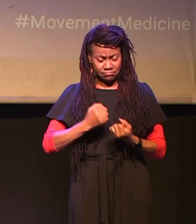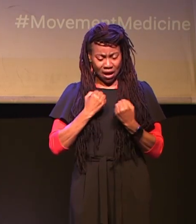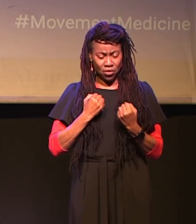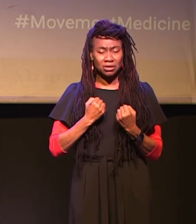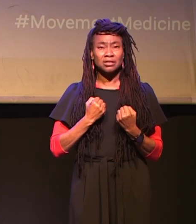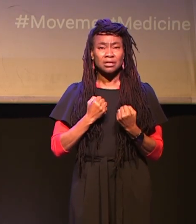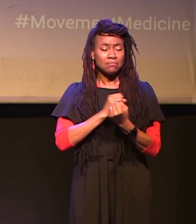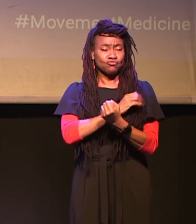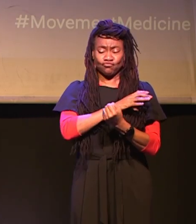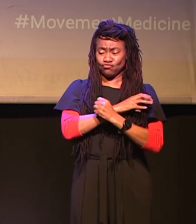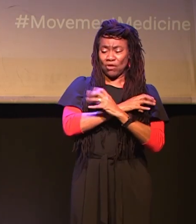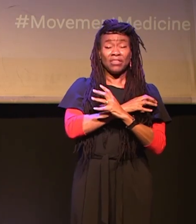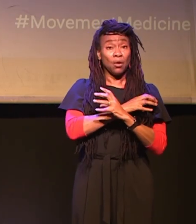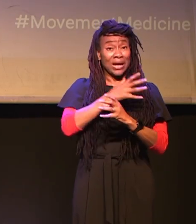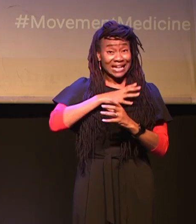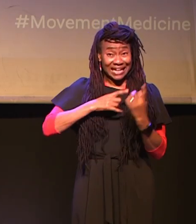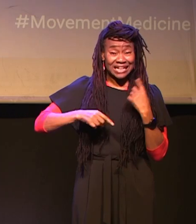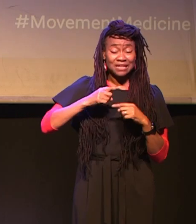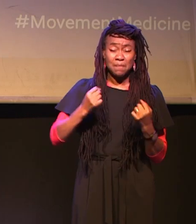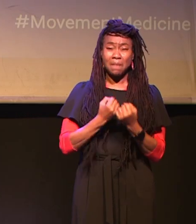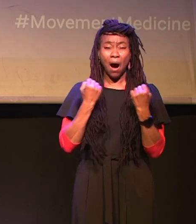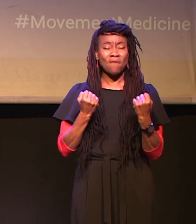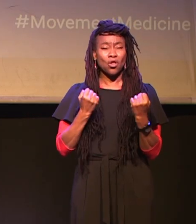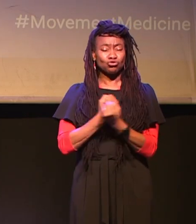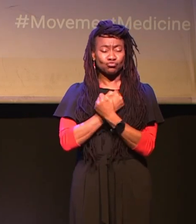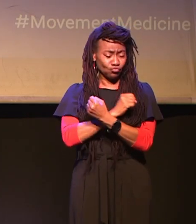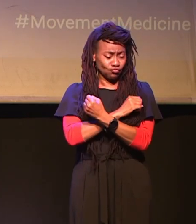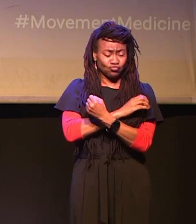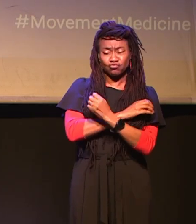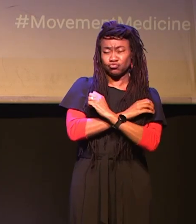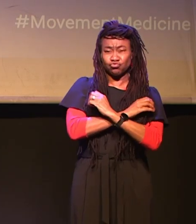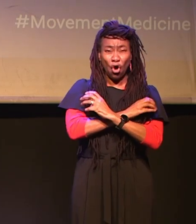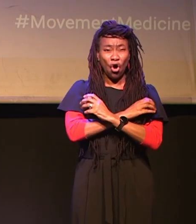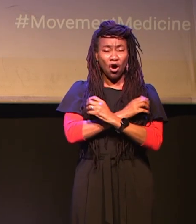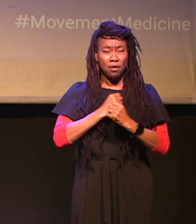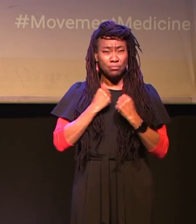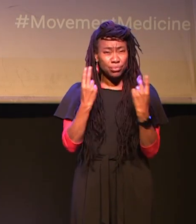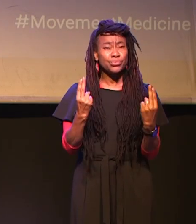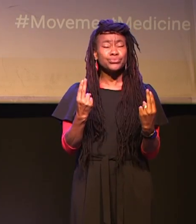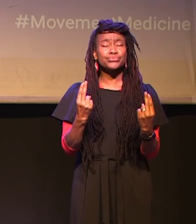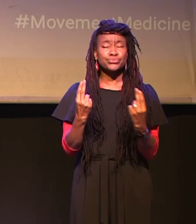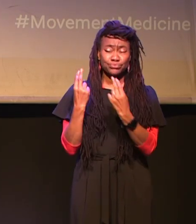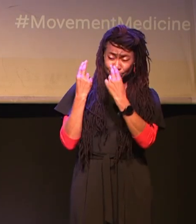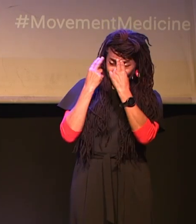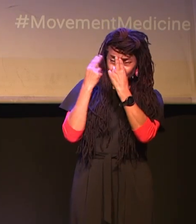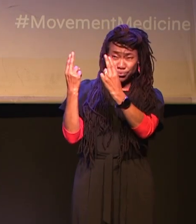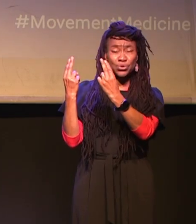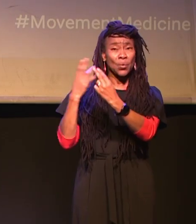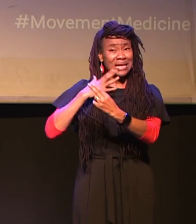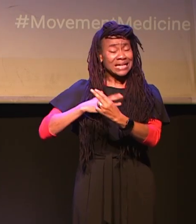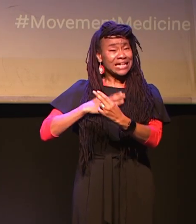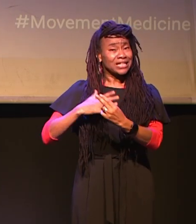and powerful and strong, and to be able to own that and claim that as ways of being having agency and